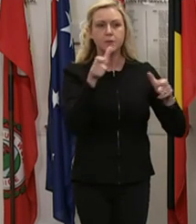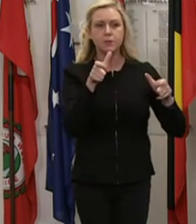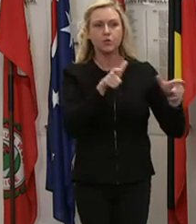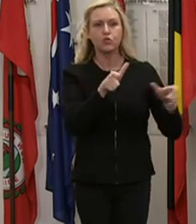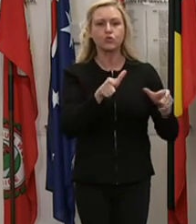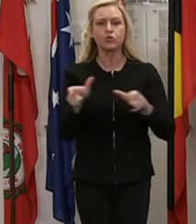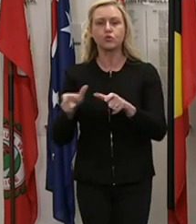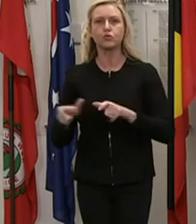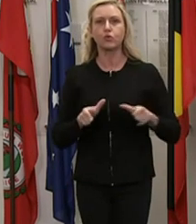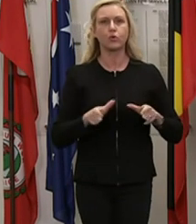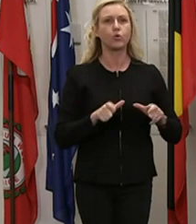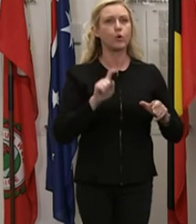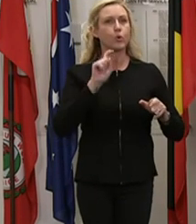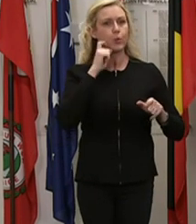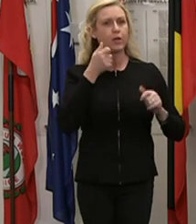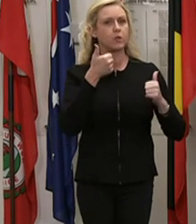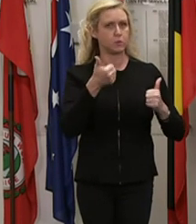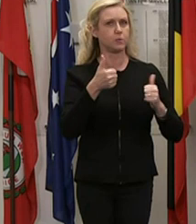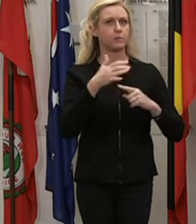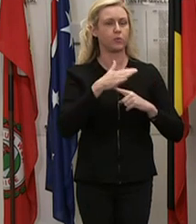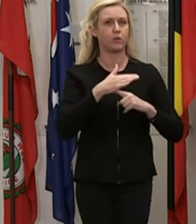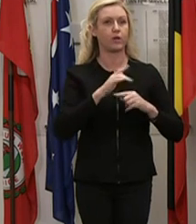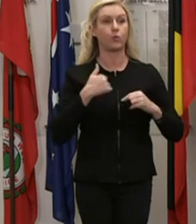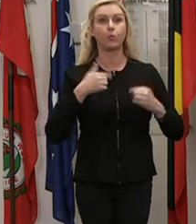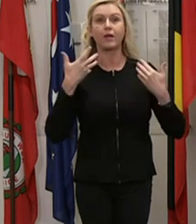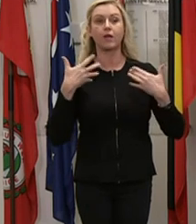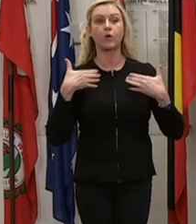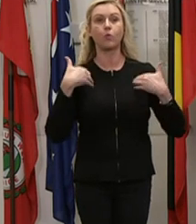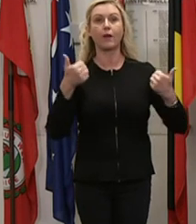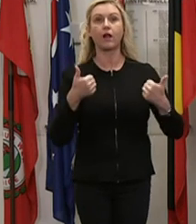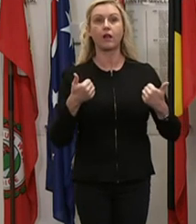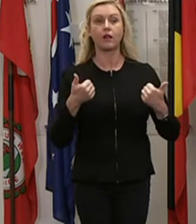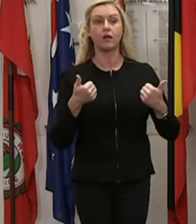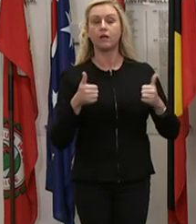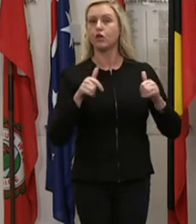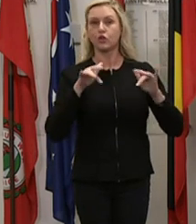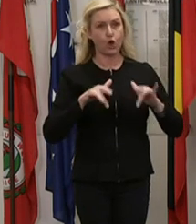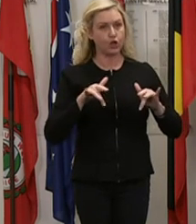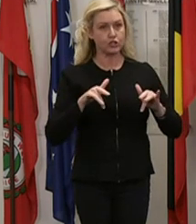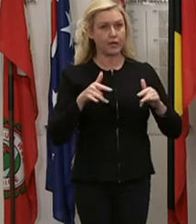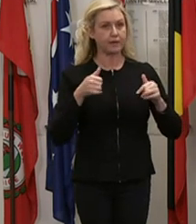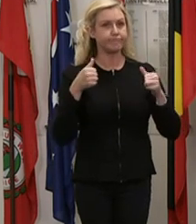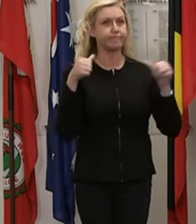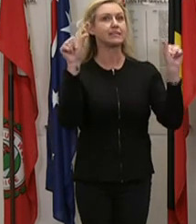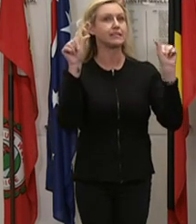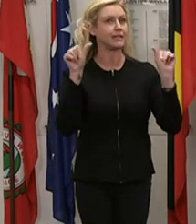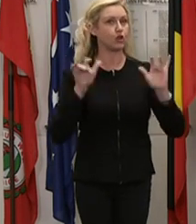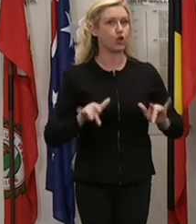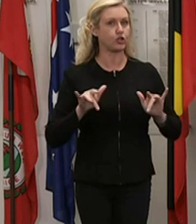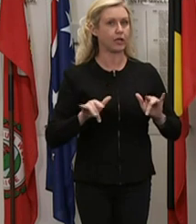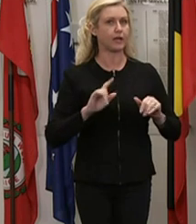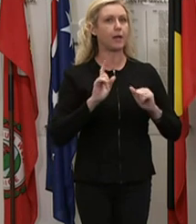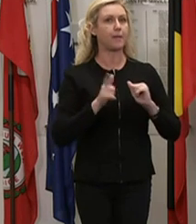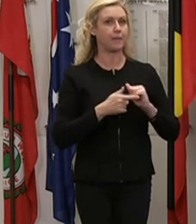of the woods by any stretch, quite the opposite. I hope I'm not taking words out of Dr. Chant's mouth, but both she and I